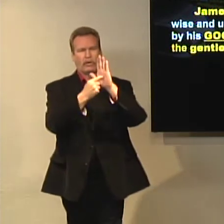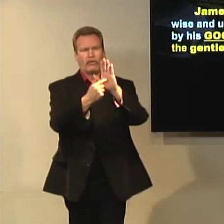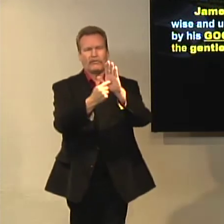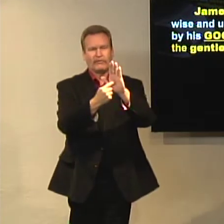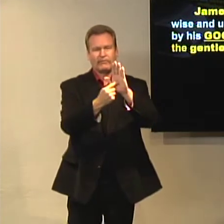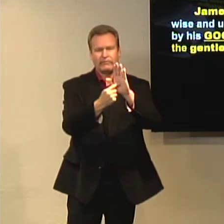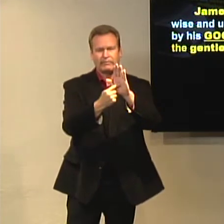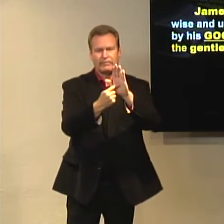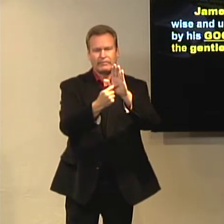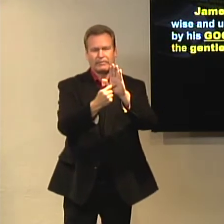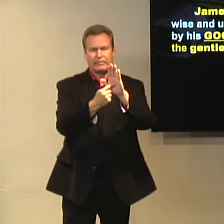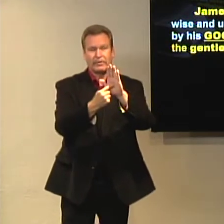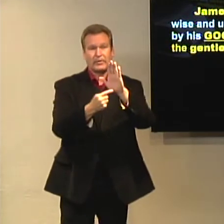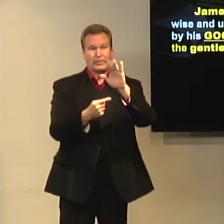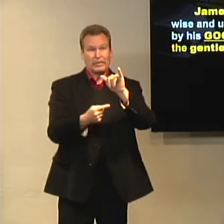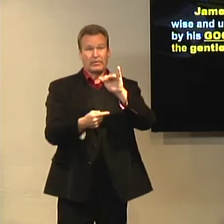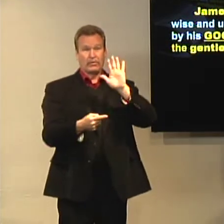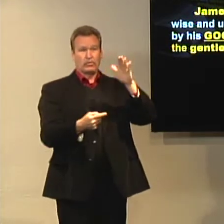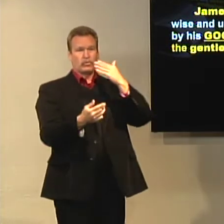good behavior.